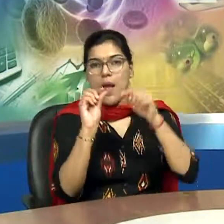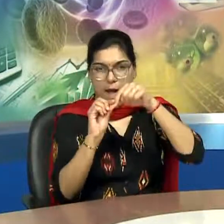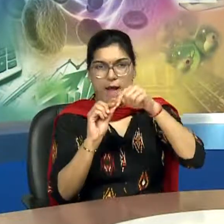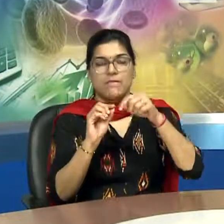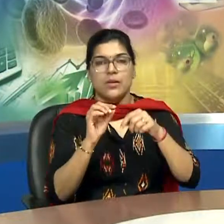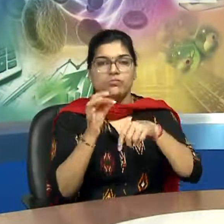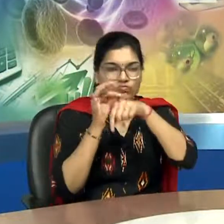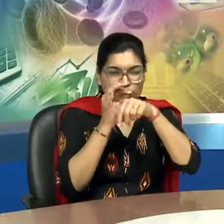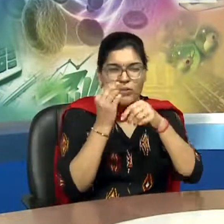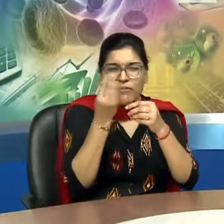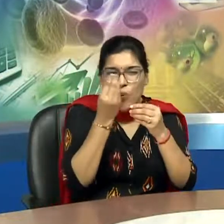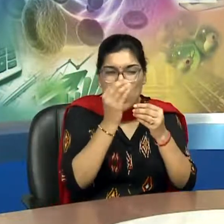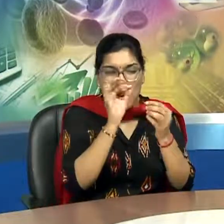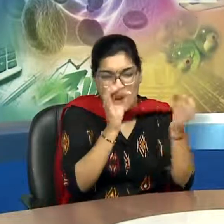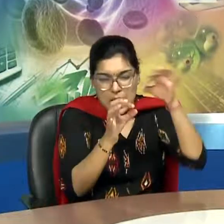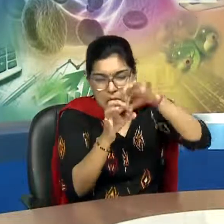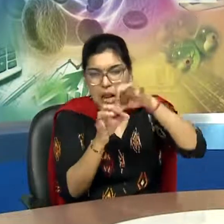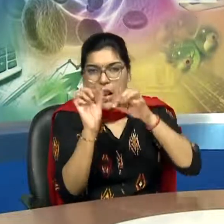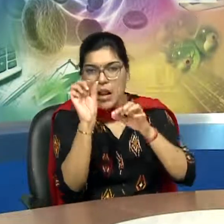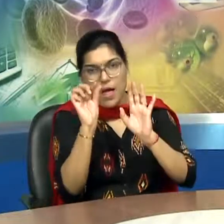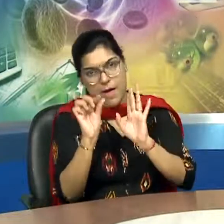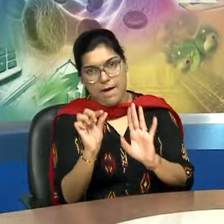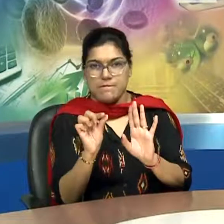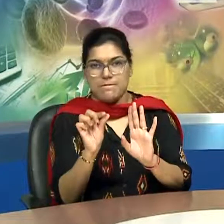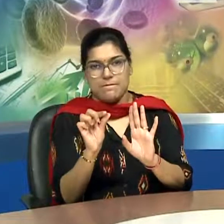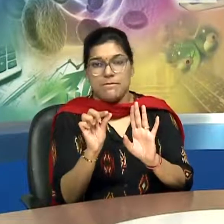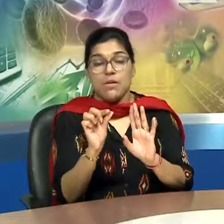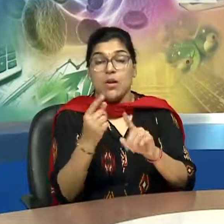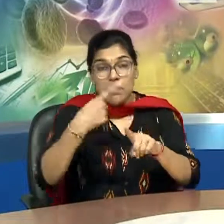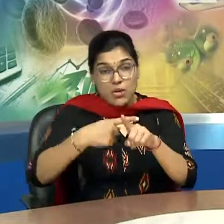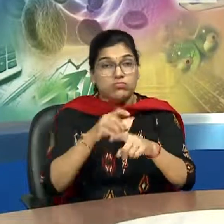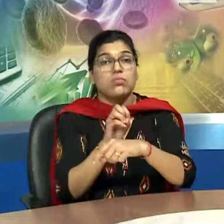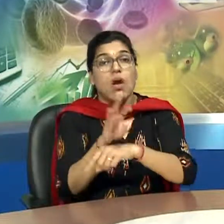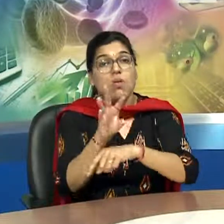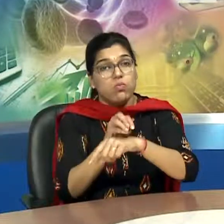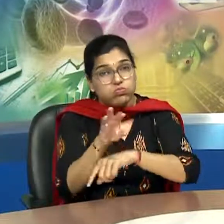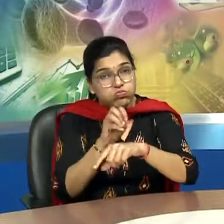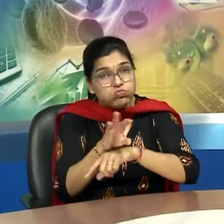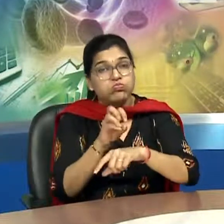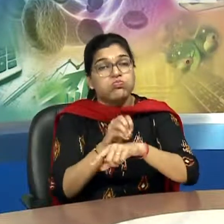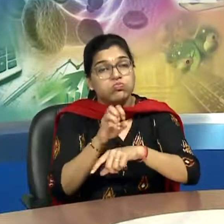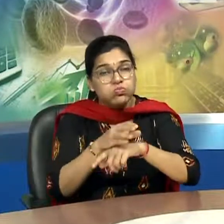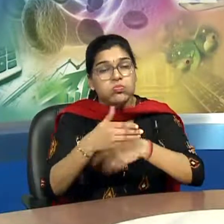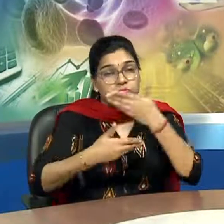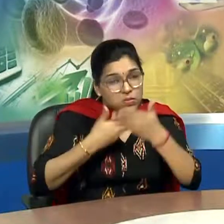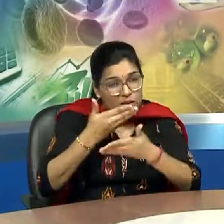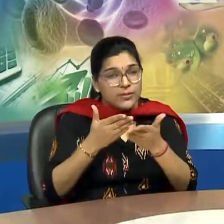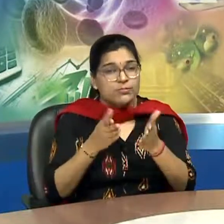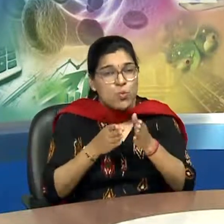rates and many health problems also which are associated with the heroin